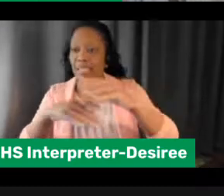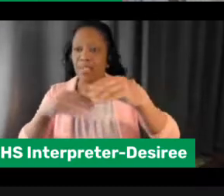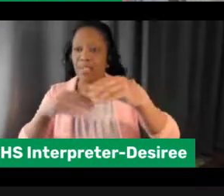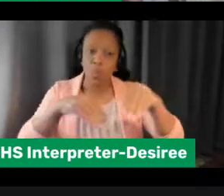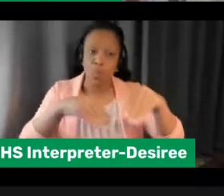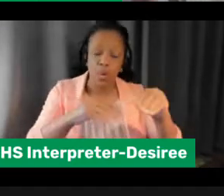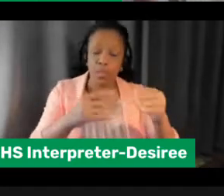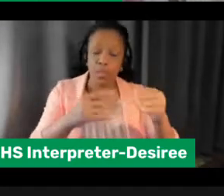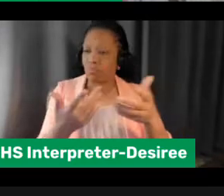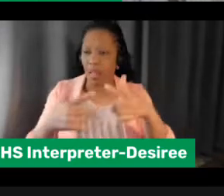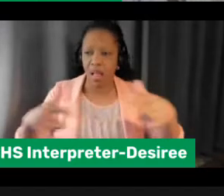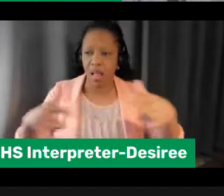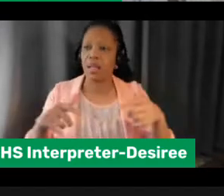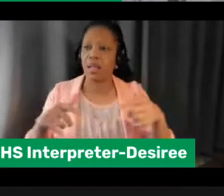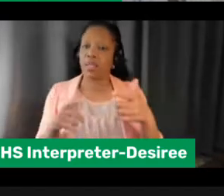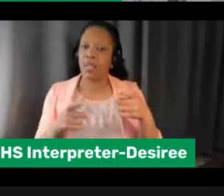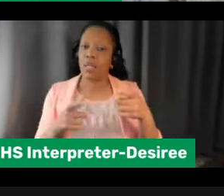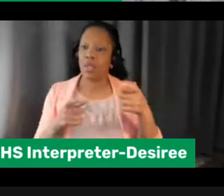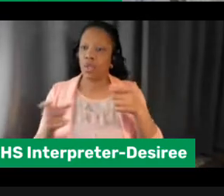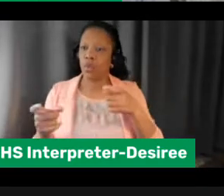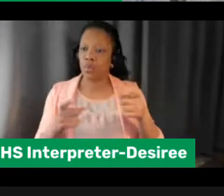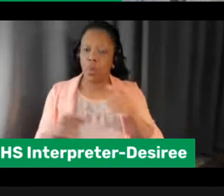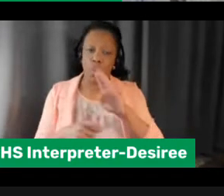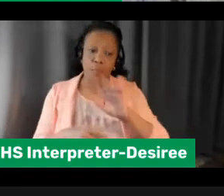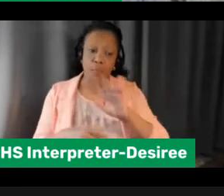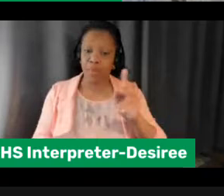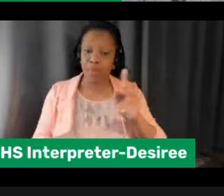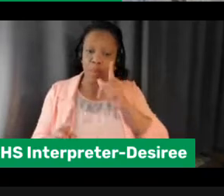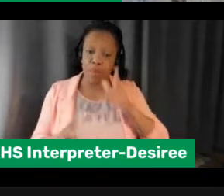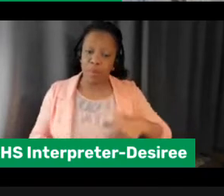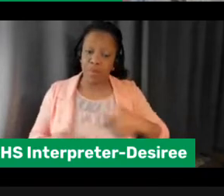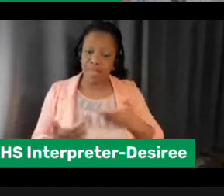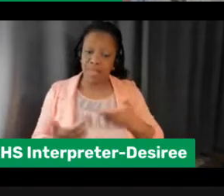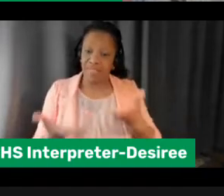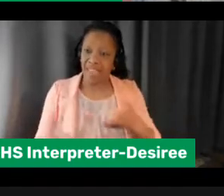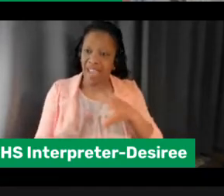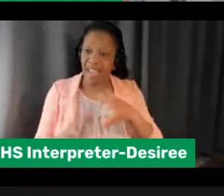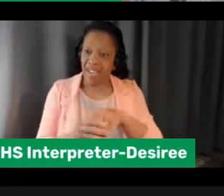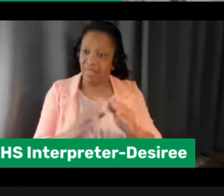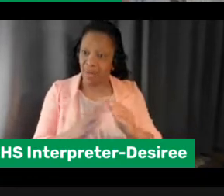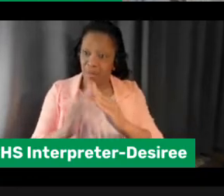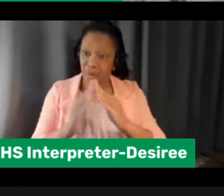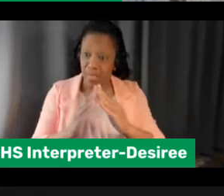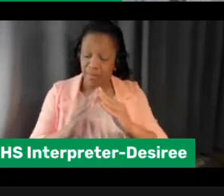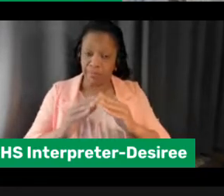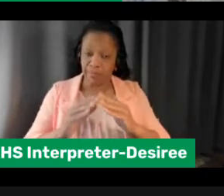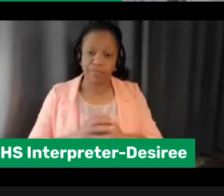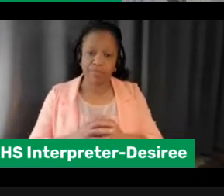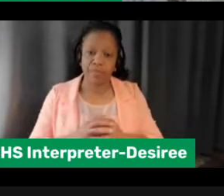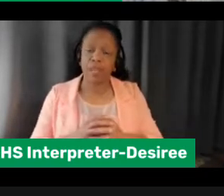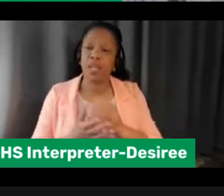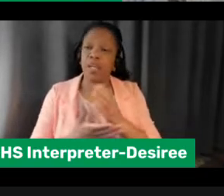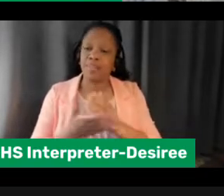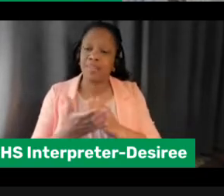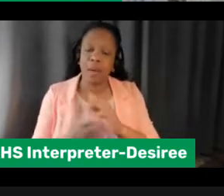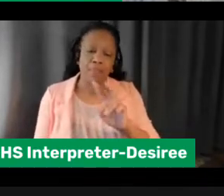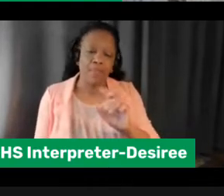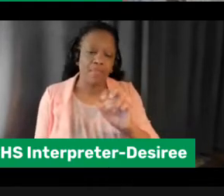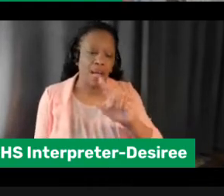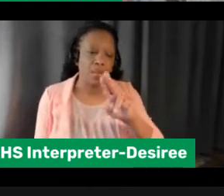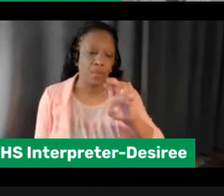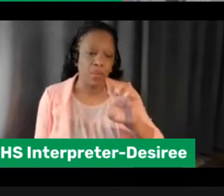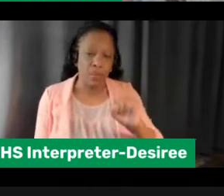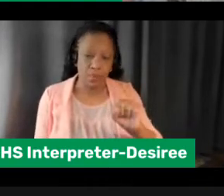services. And some of the values behind the solidarity economy